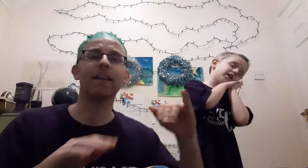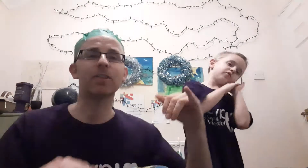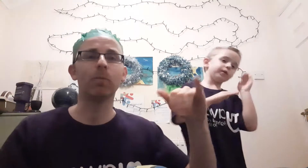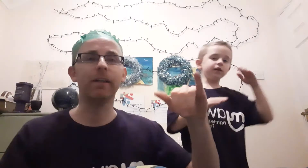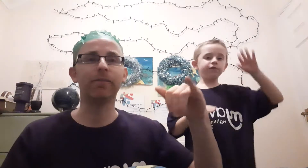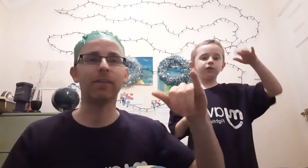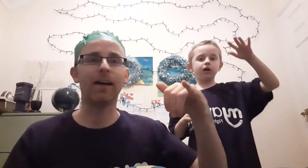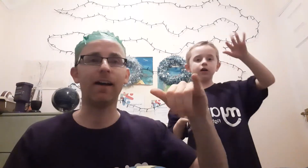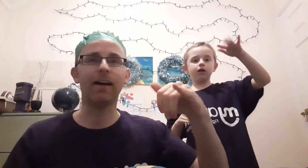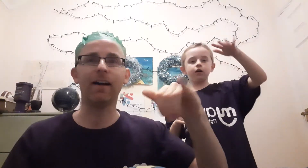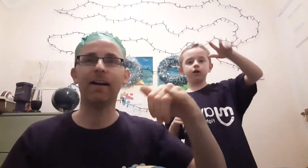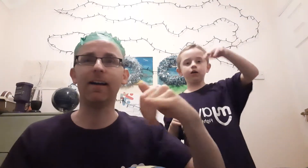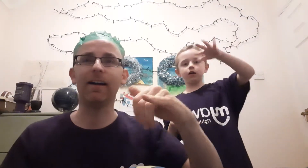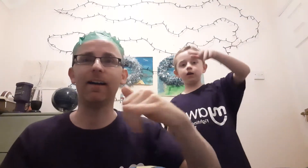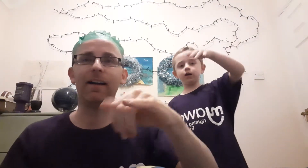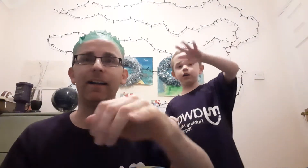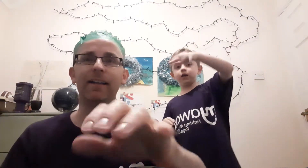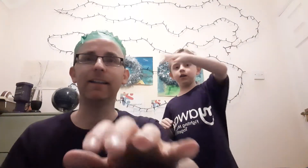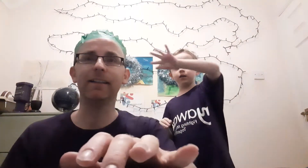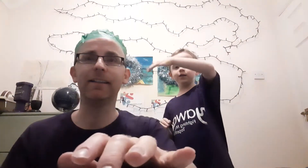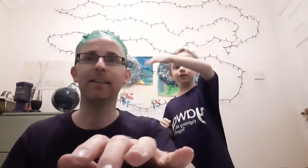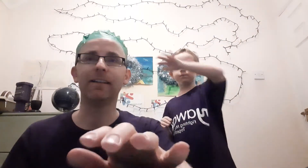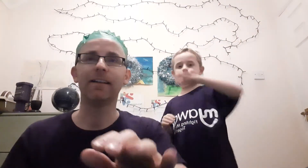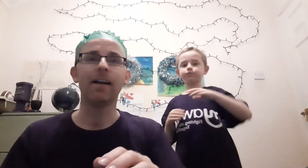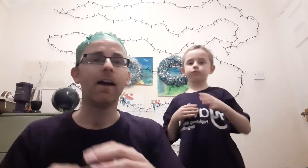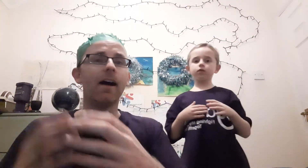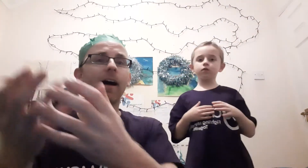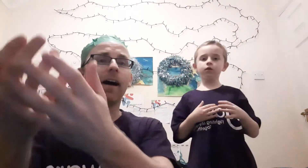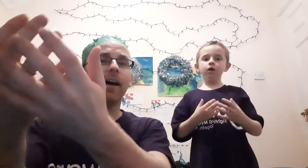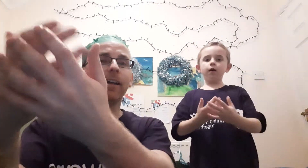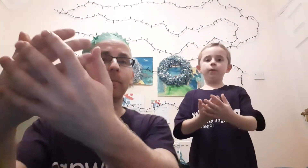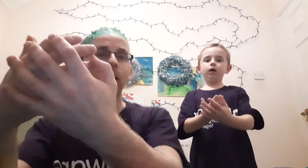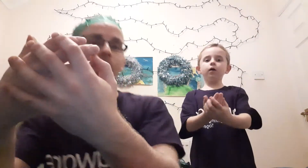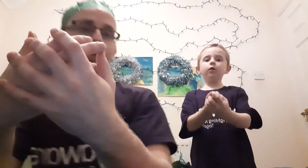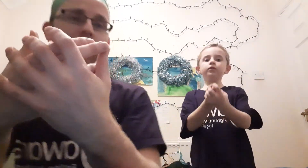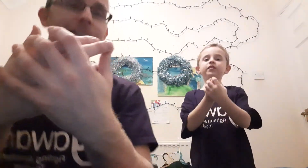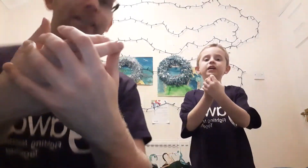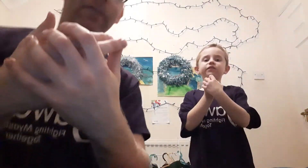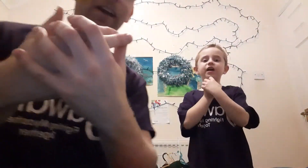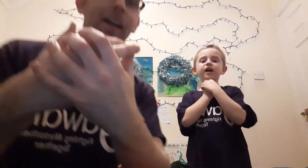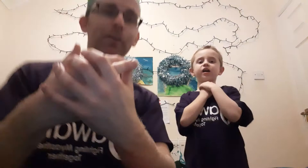we fly. I'm holding very